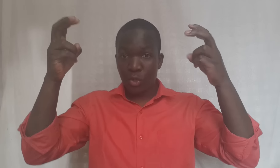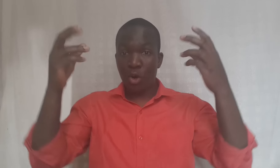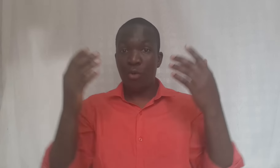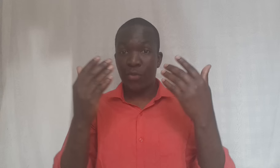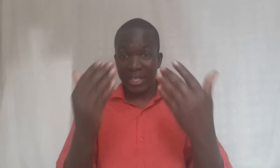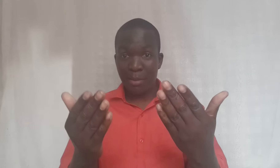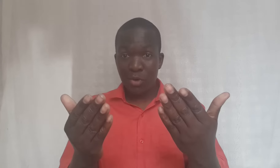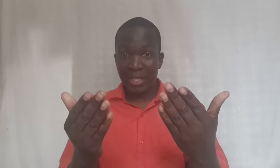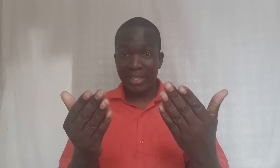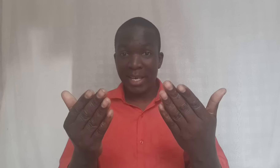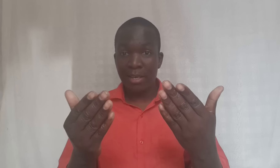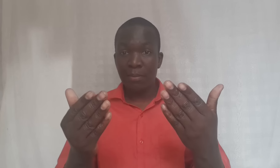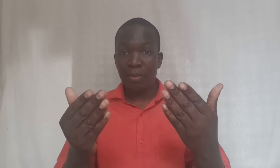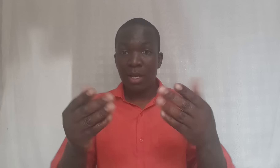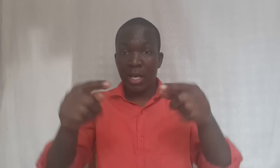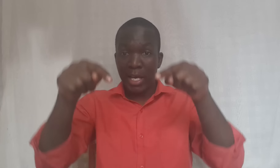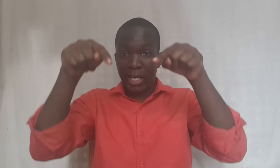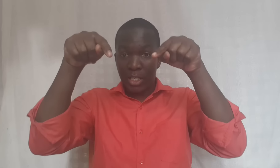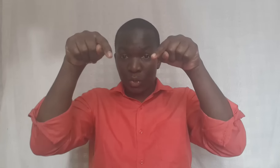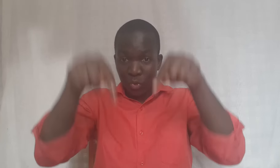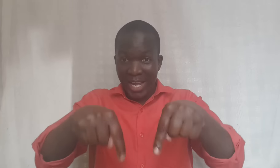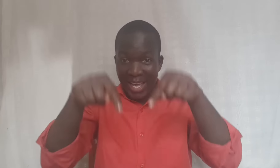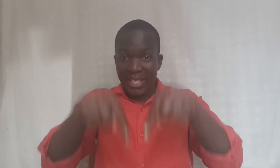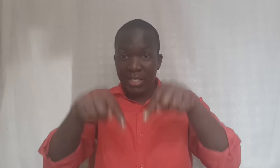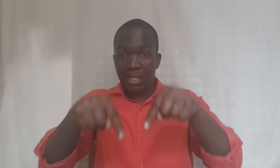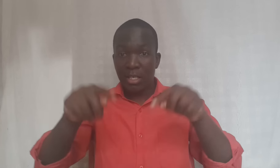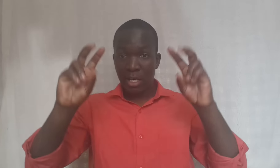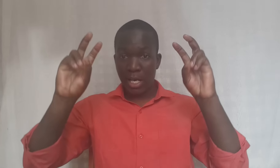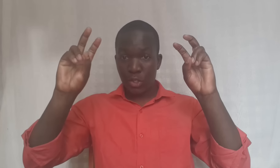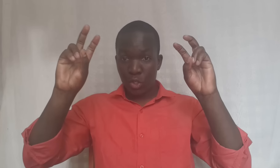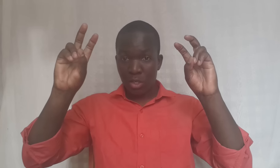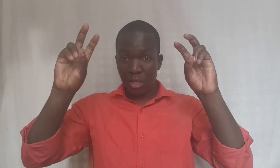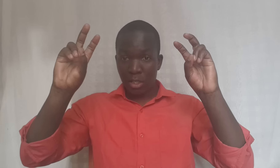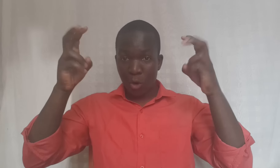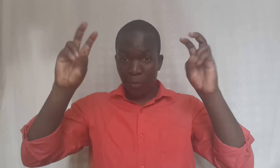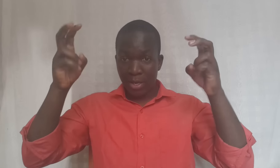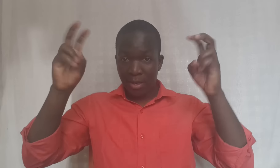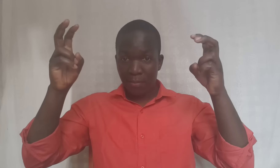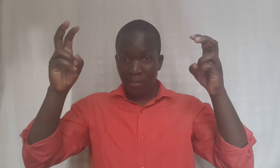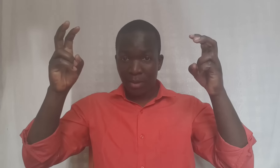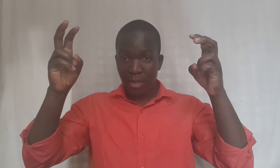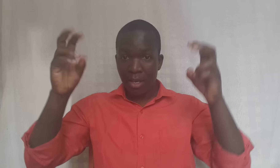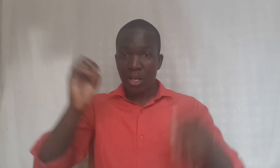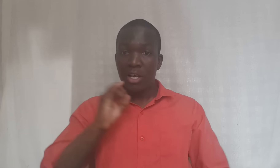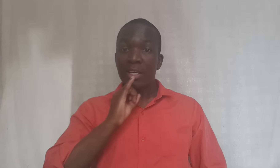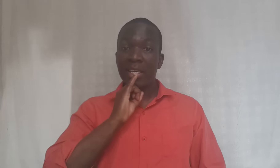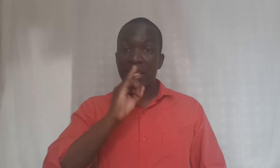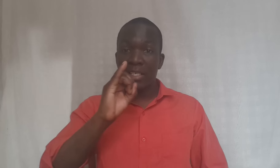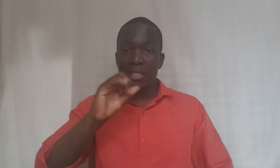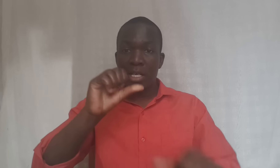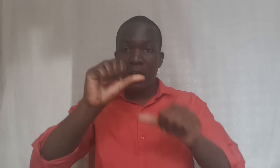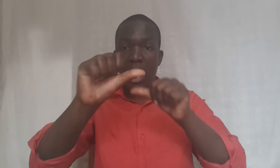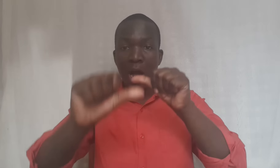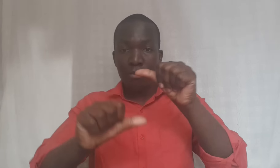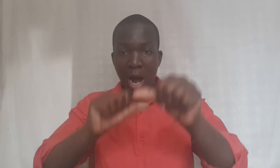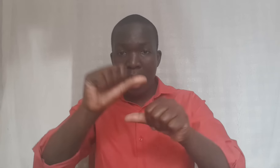So for example, you can say today's topic is